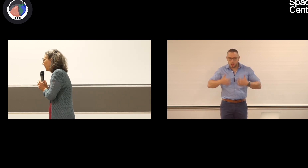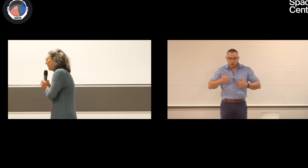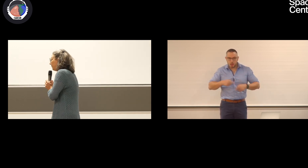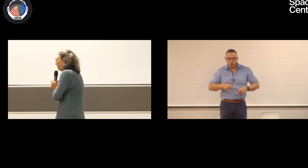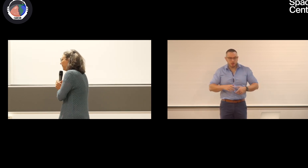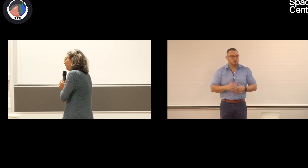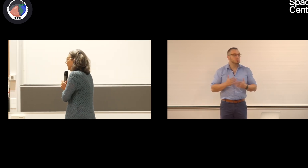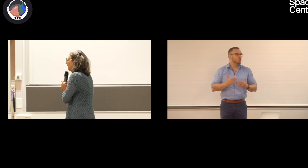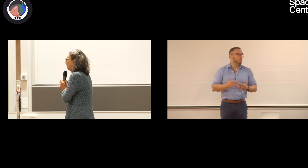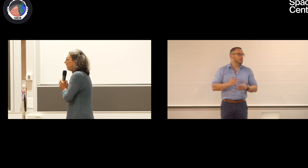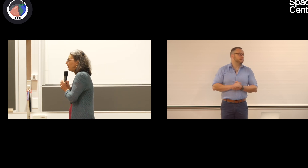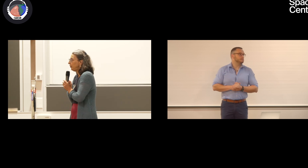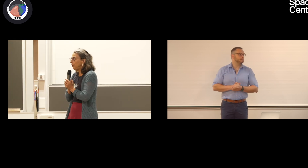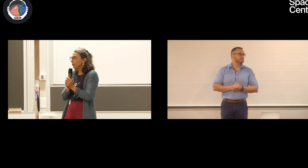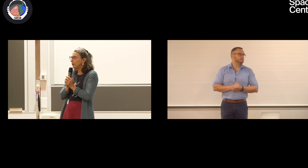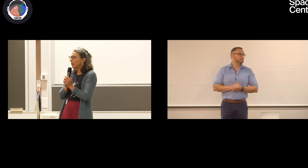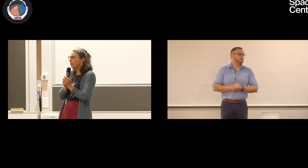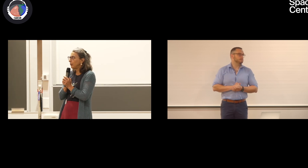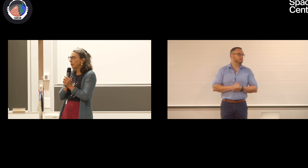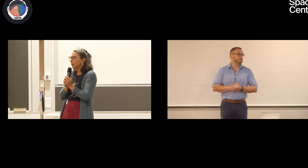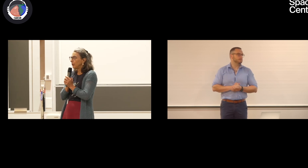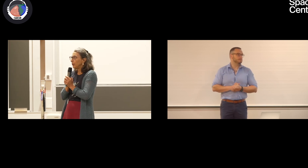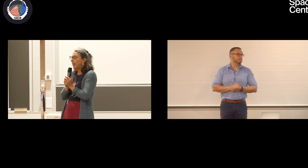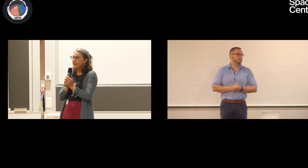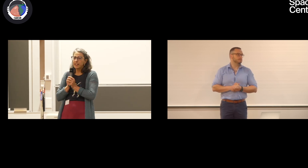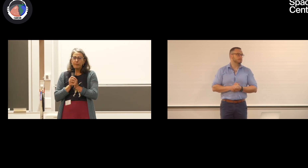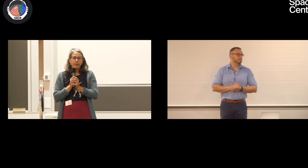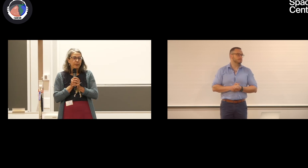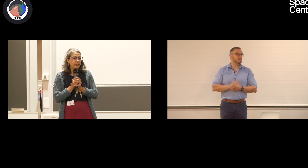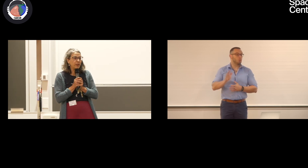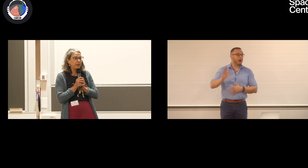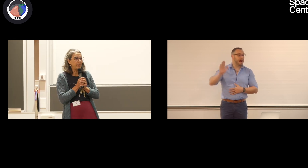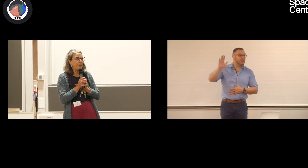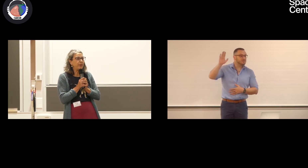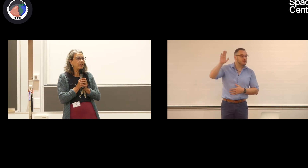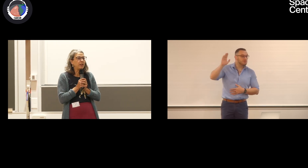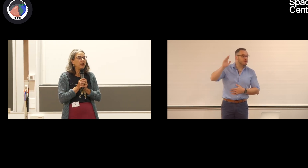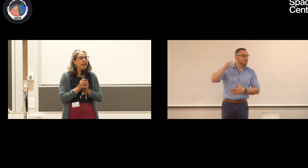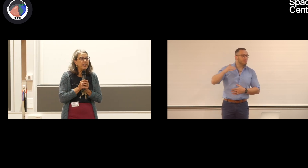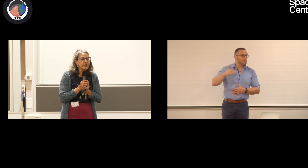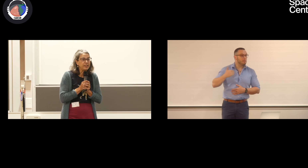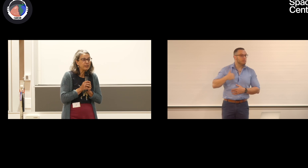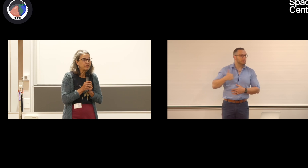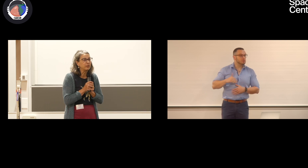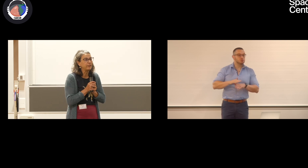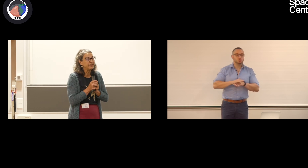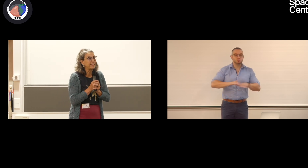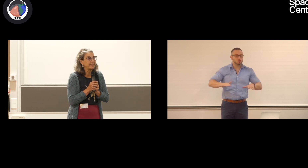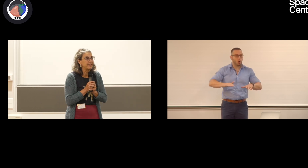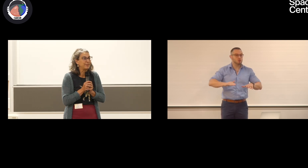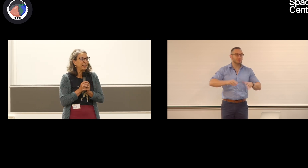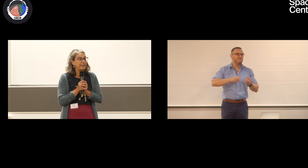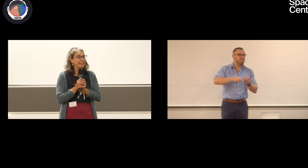hands up for the people that are not engineers nor